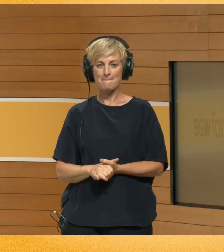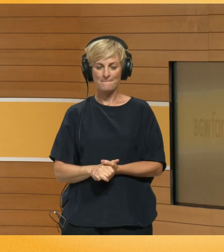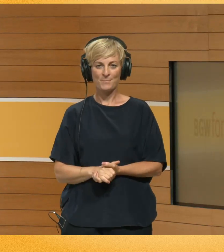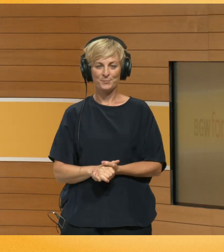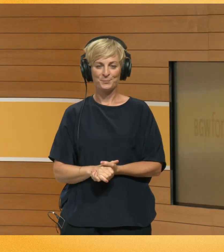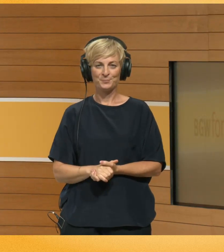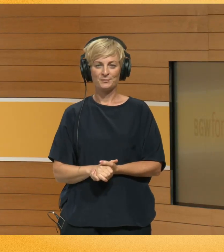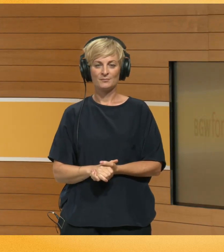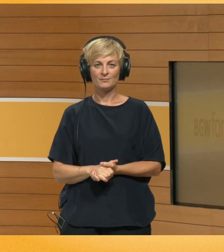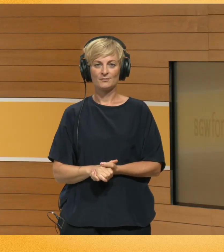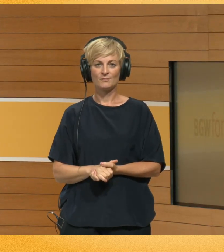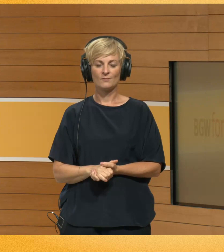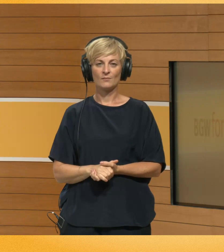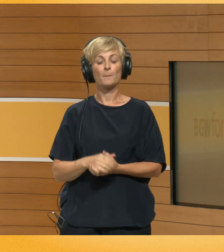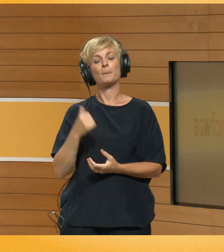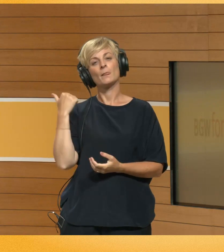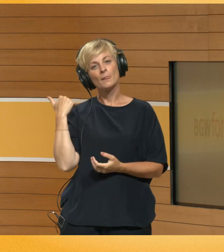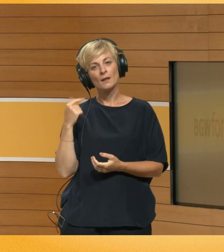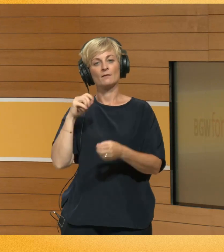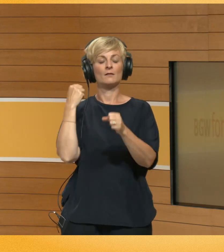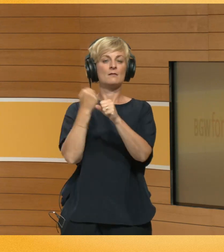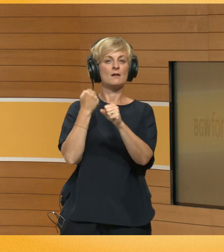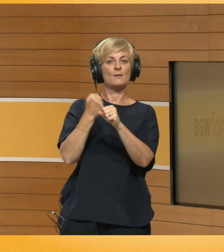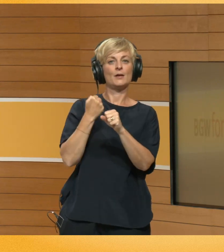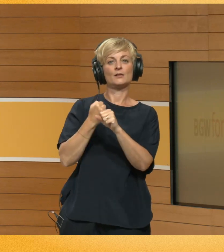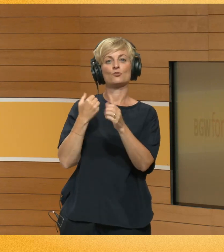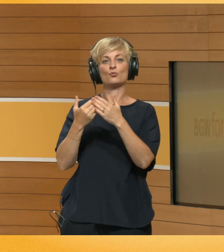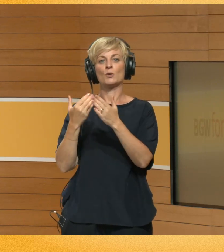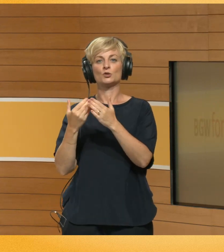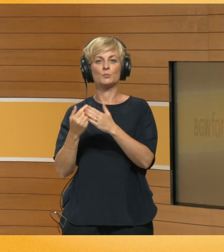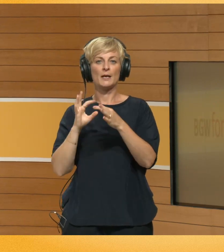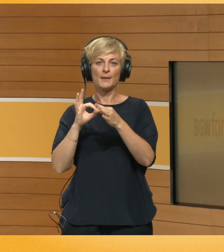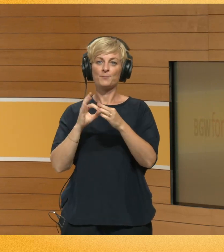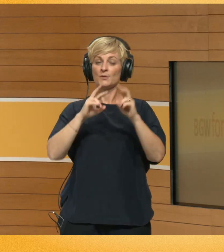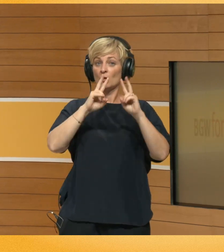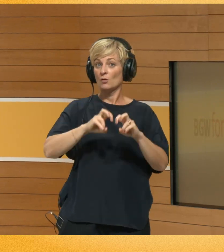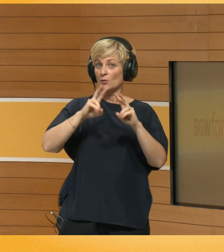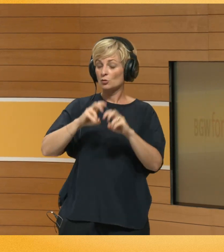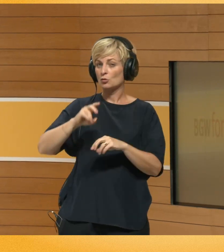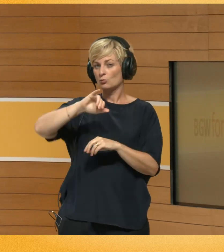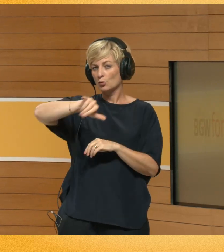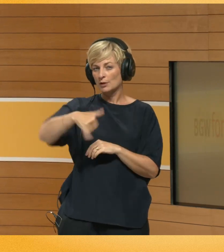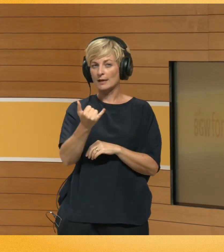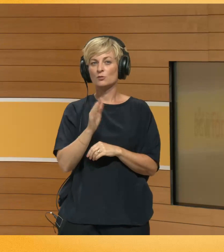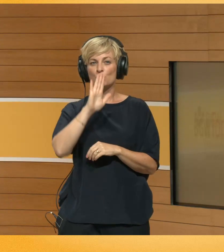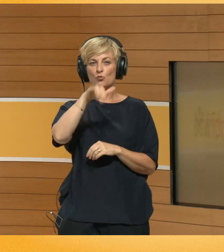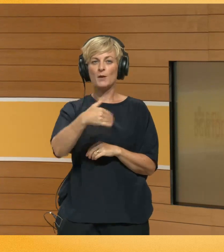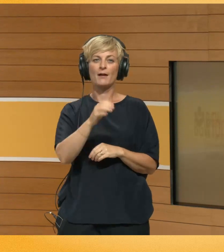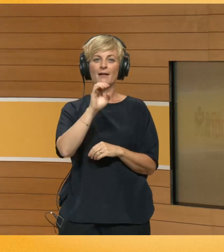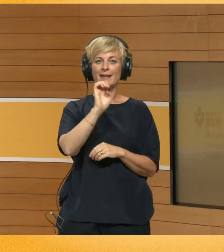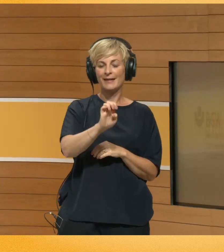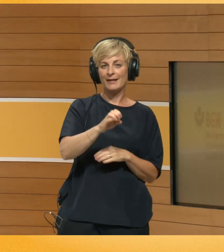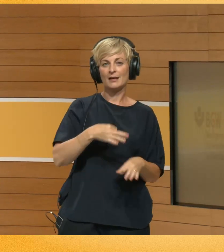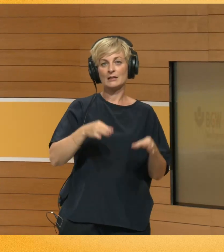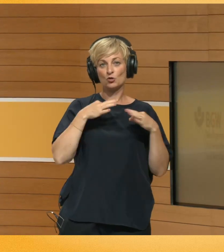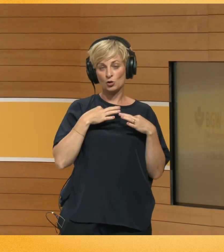in a research project focused on e-health, so again, the digital component is coming in there, and it's actually